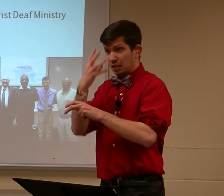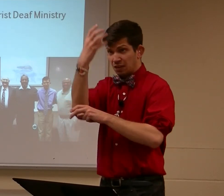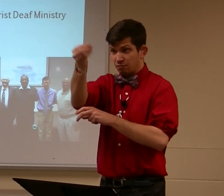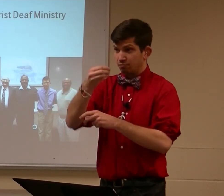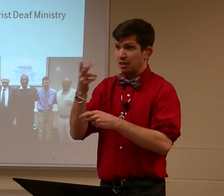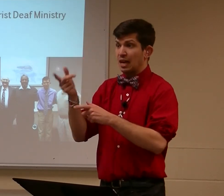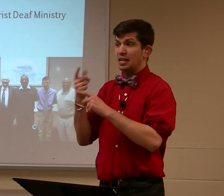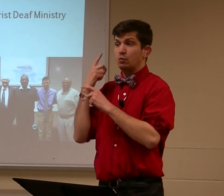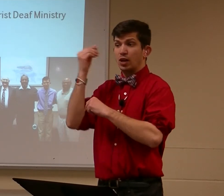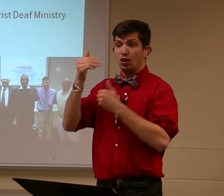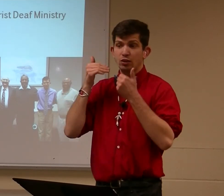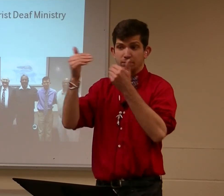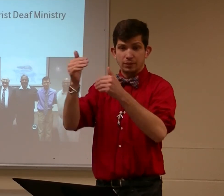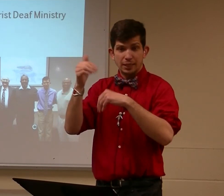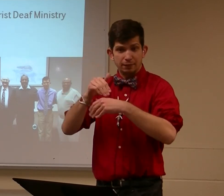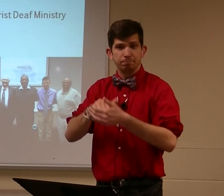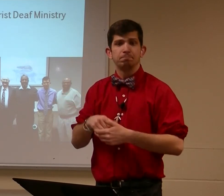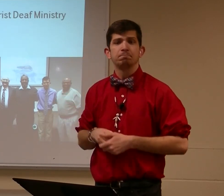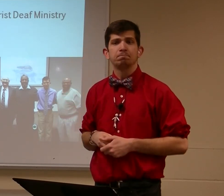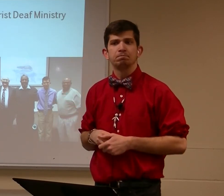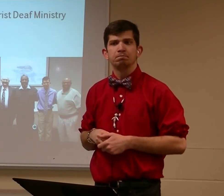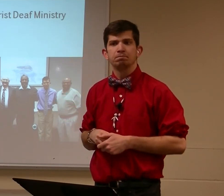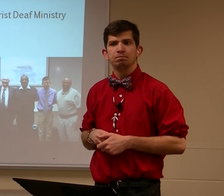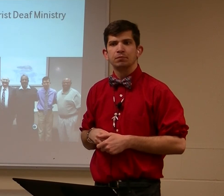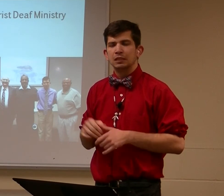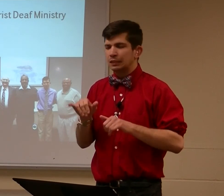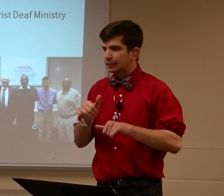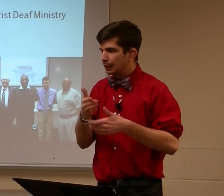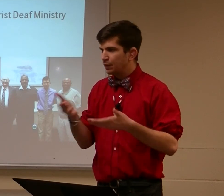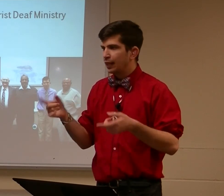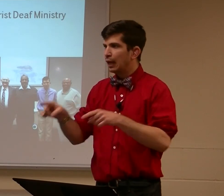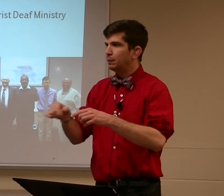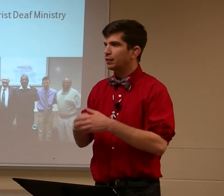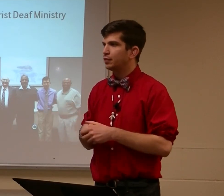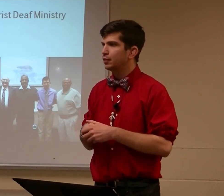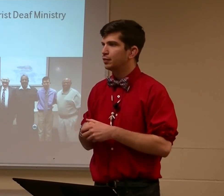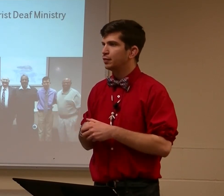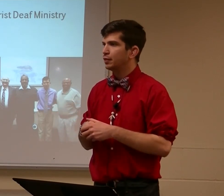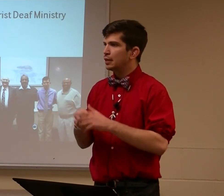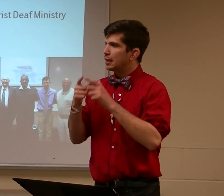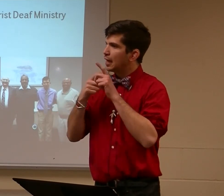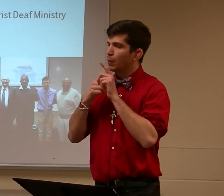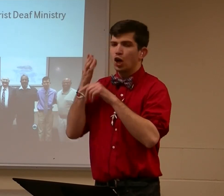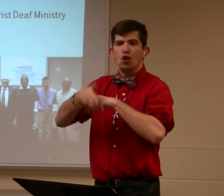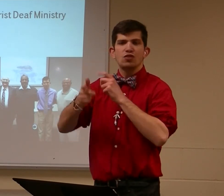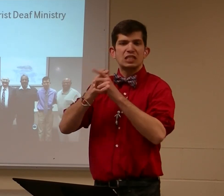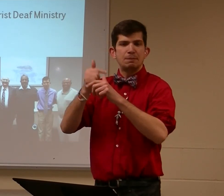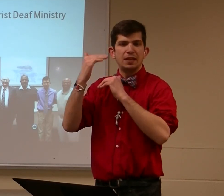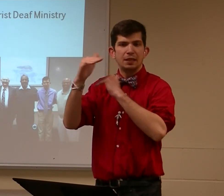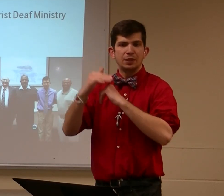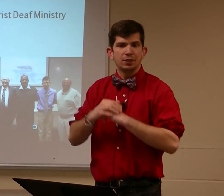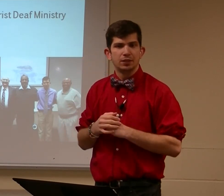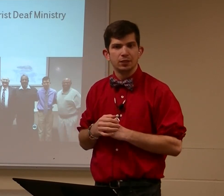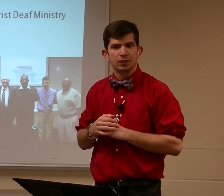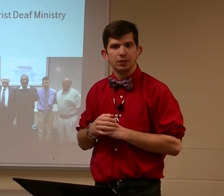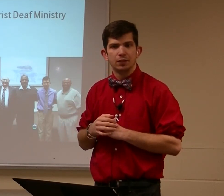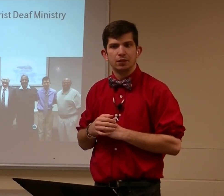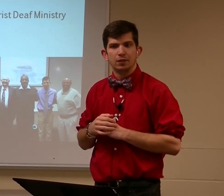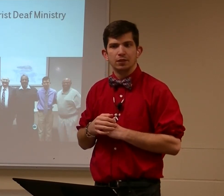left, and he went on again. Same thing happened. He went over the speed limit.